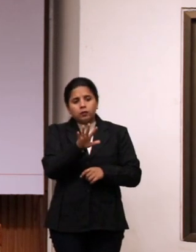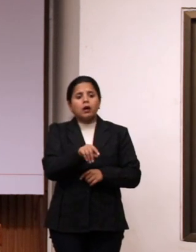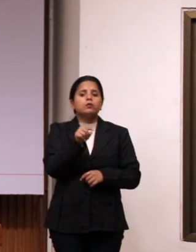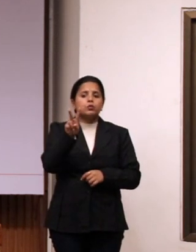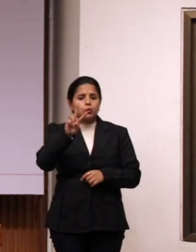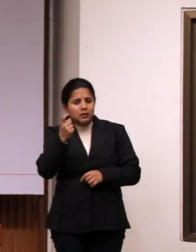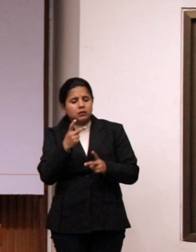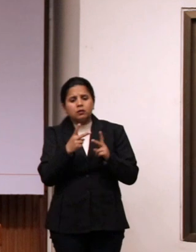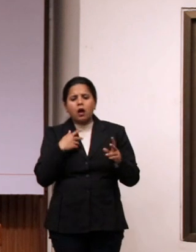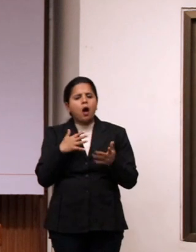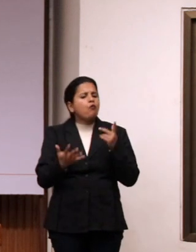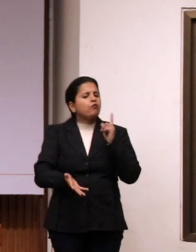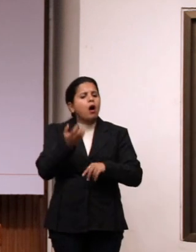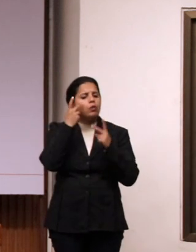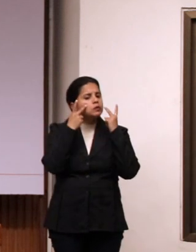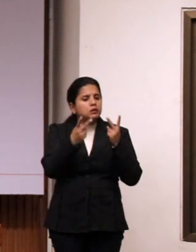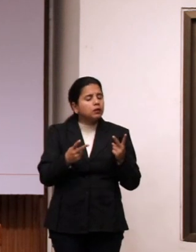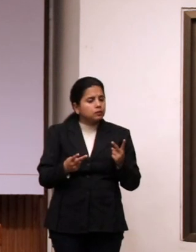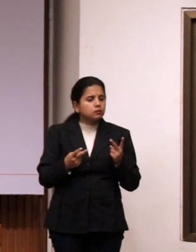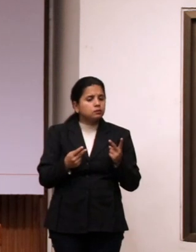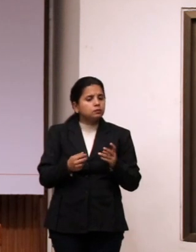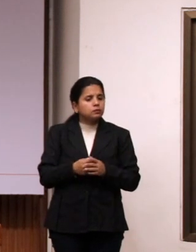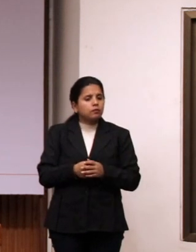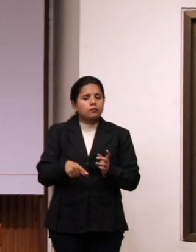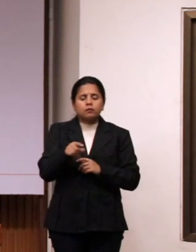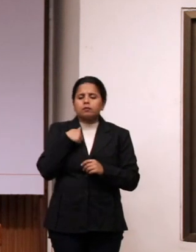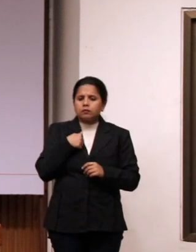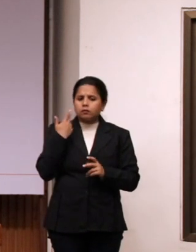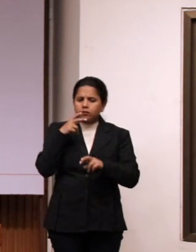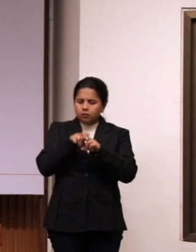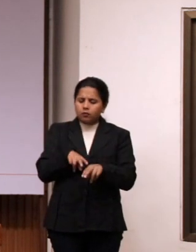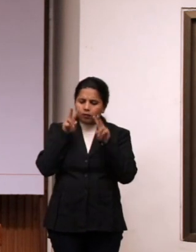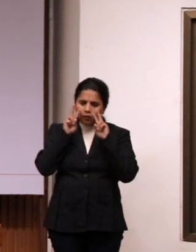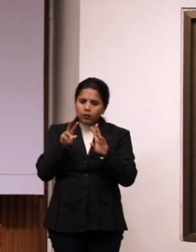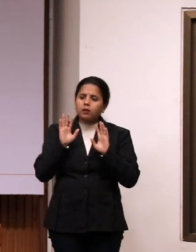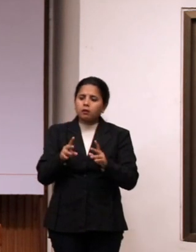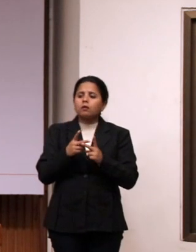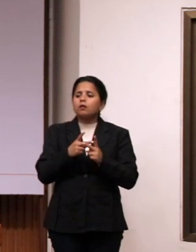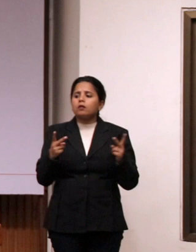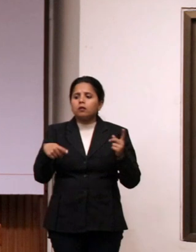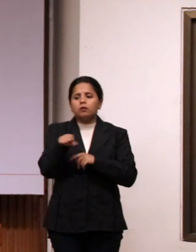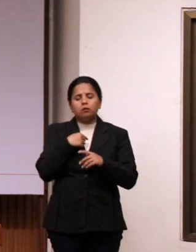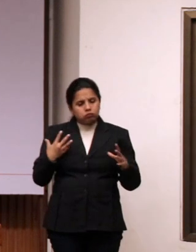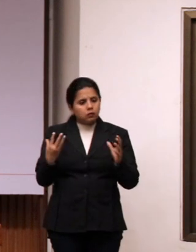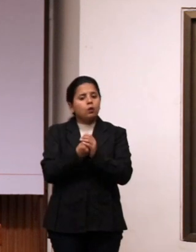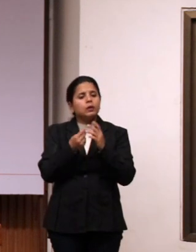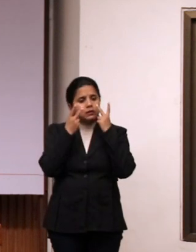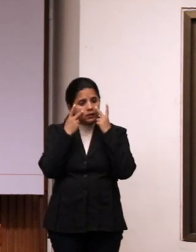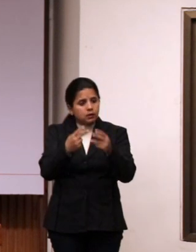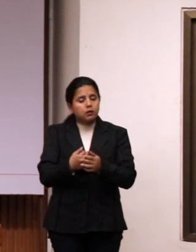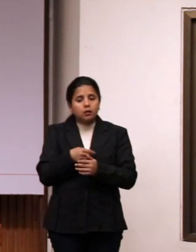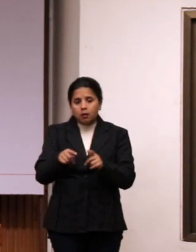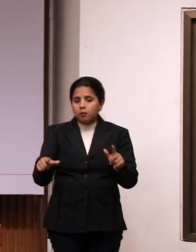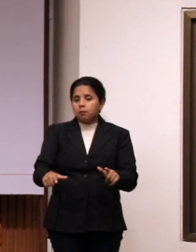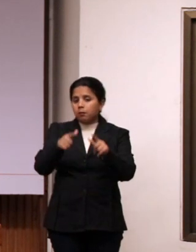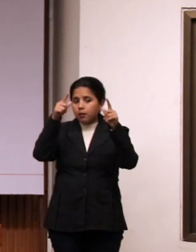species. How we found it? We sat down through drains, hours together, to see that a plant